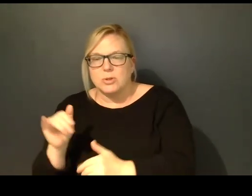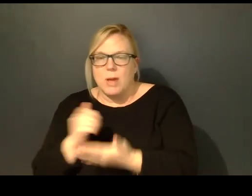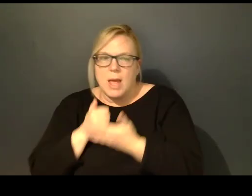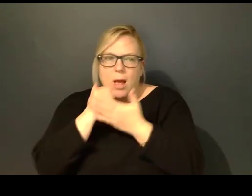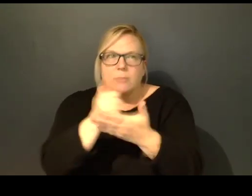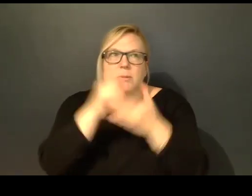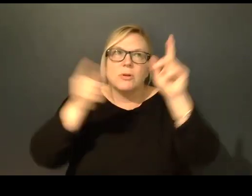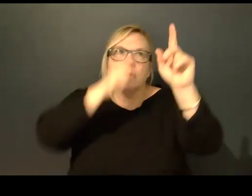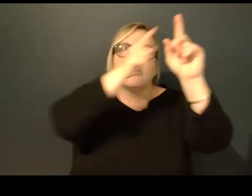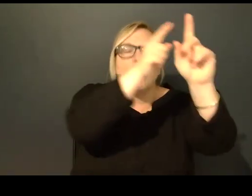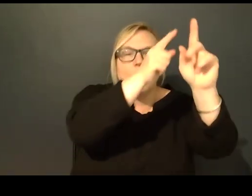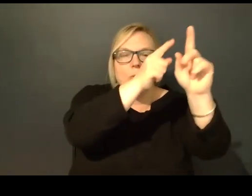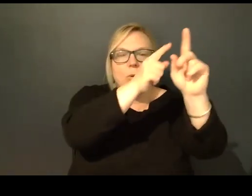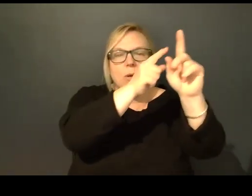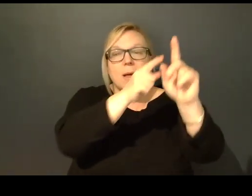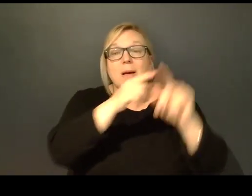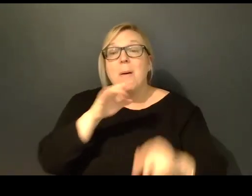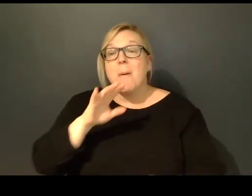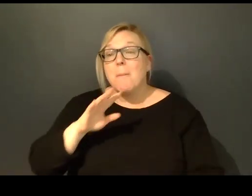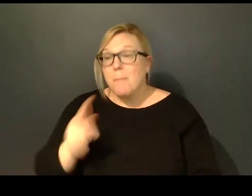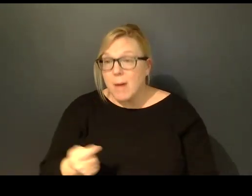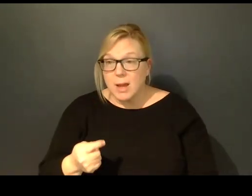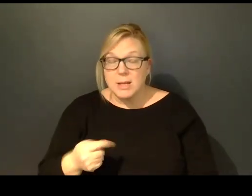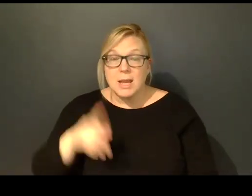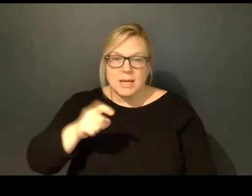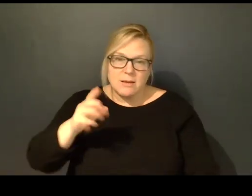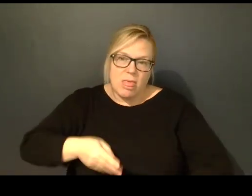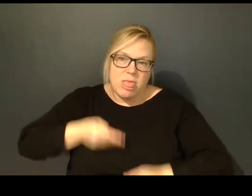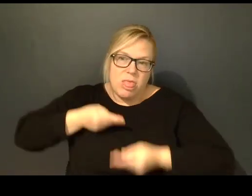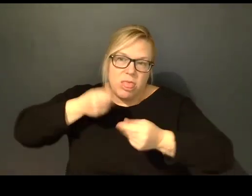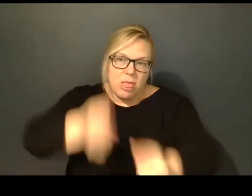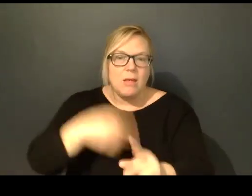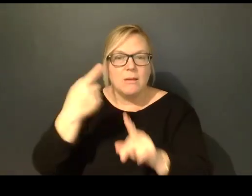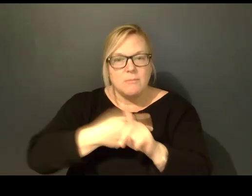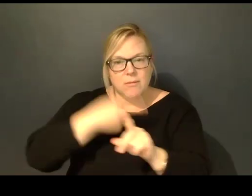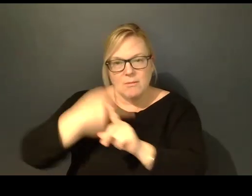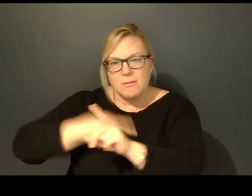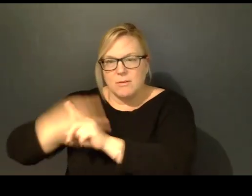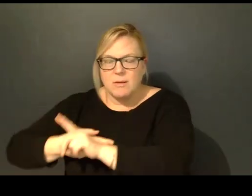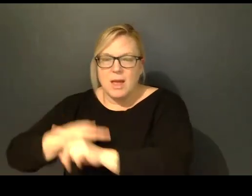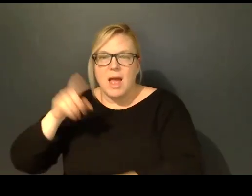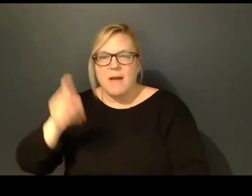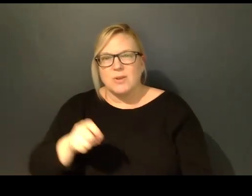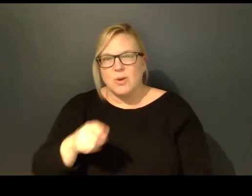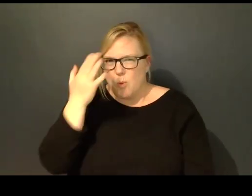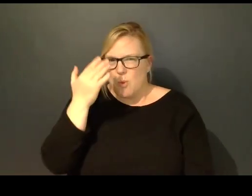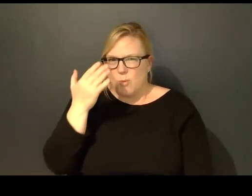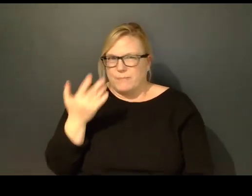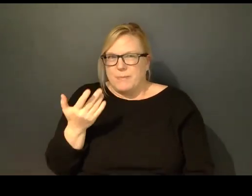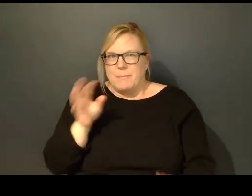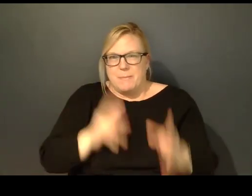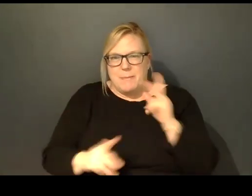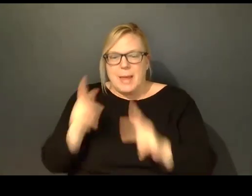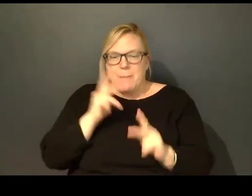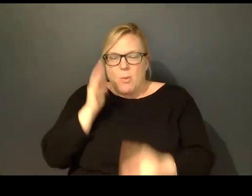However, it's a monthly paid system, Yeah. and folks are not going to decide to